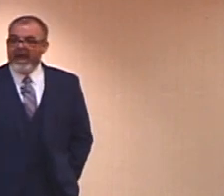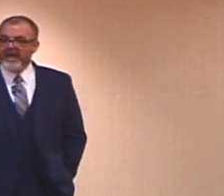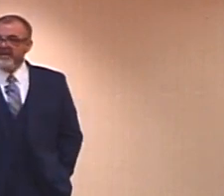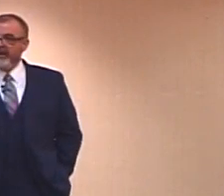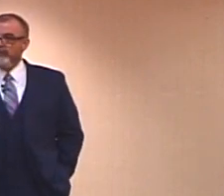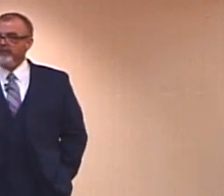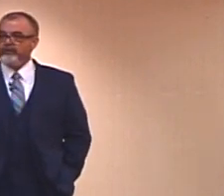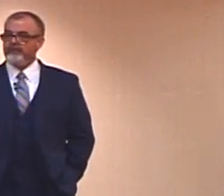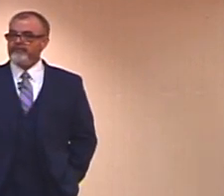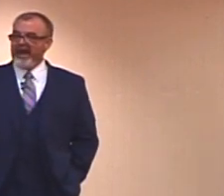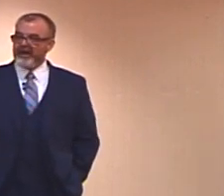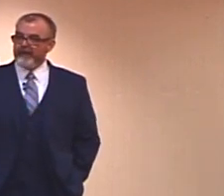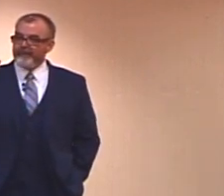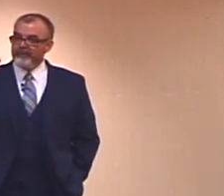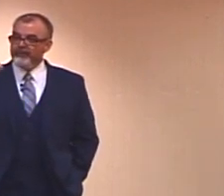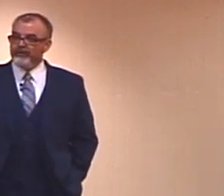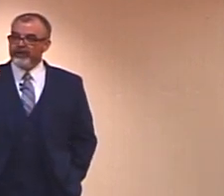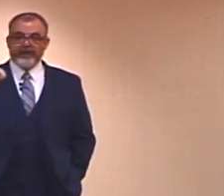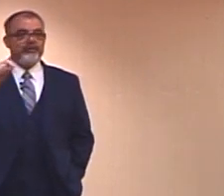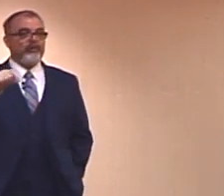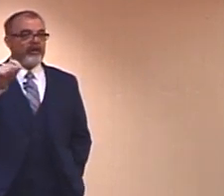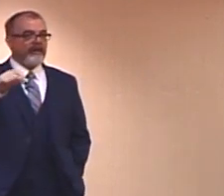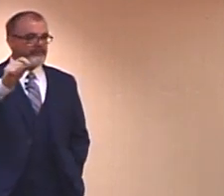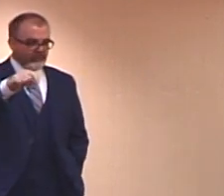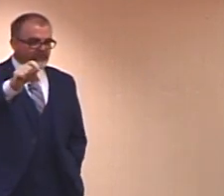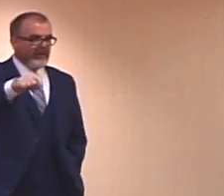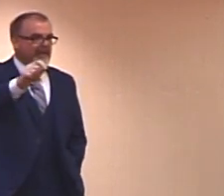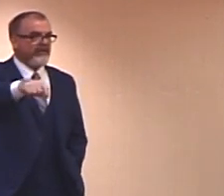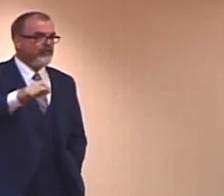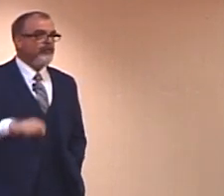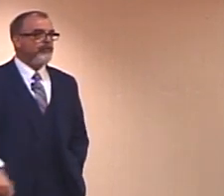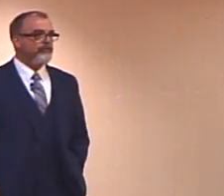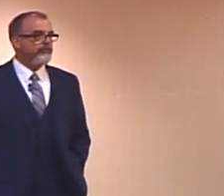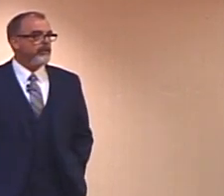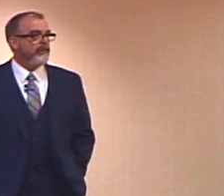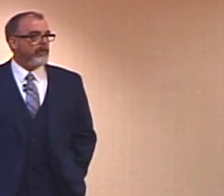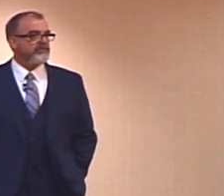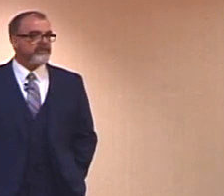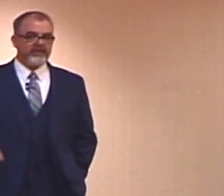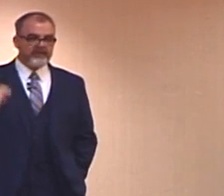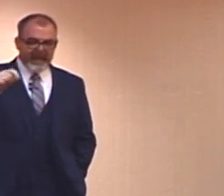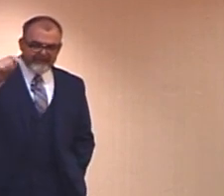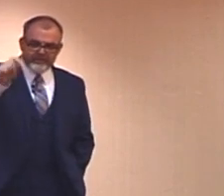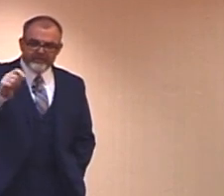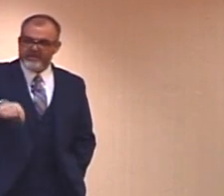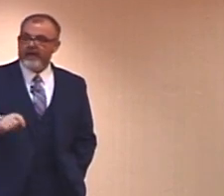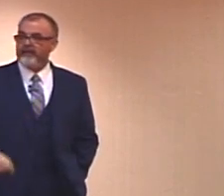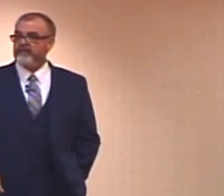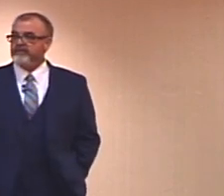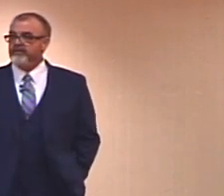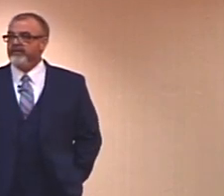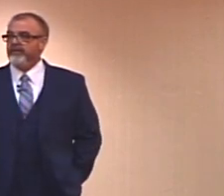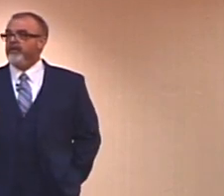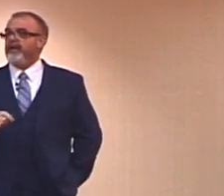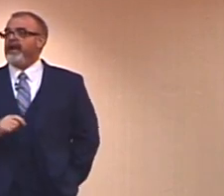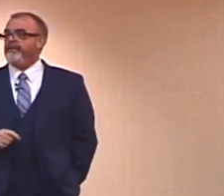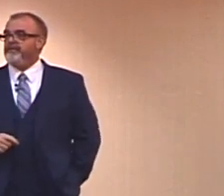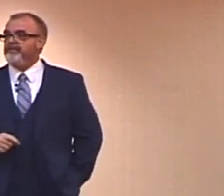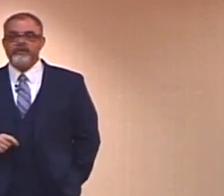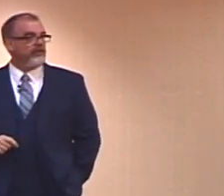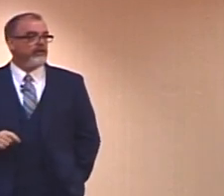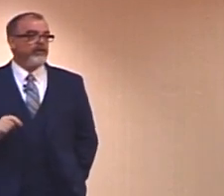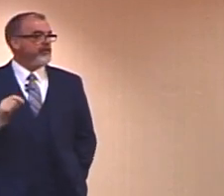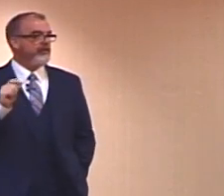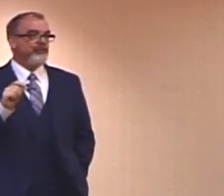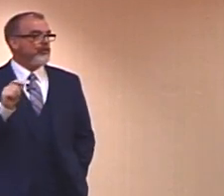go, and yet when you back up and you look at your life, you examine you. Paul says, examine yourselves. You know what